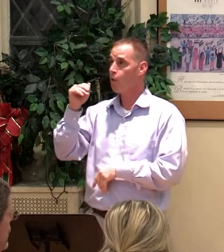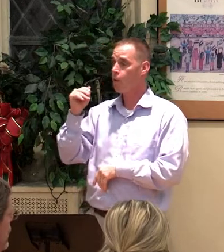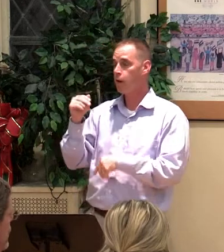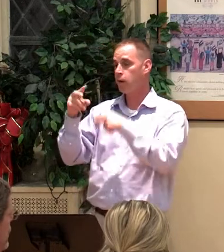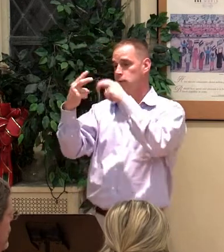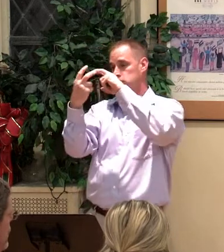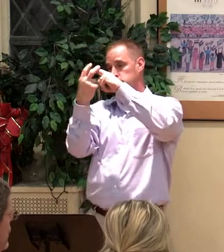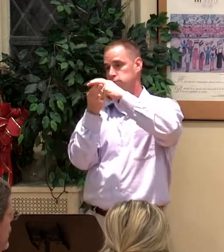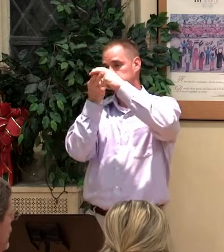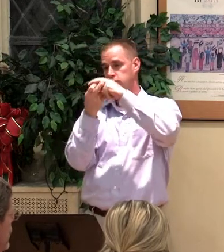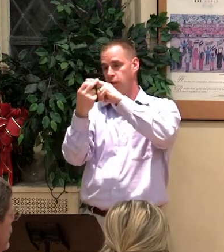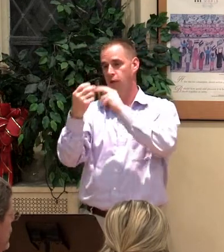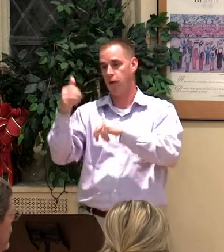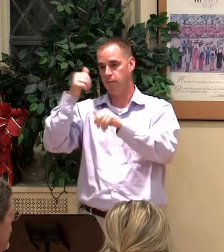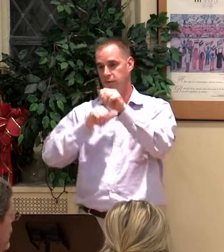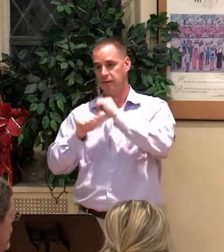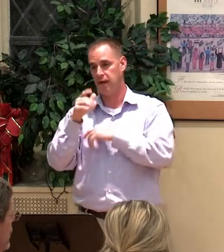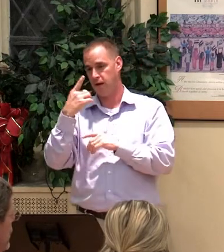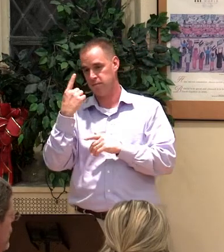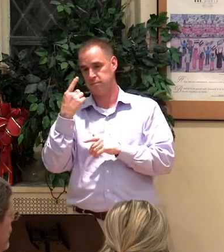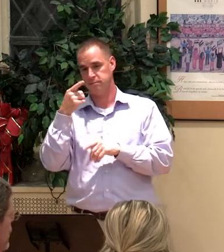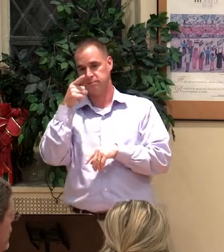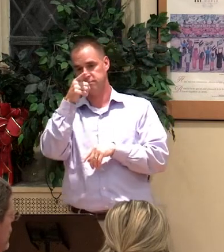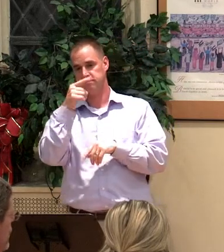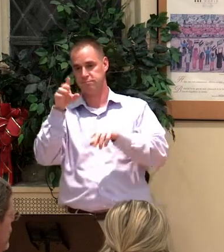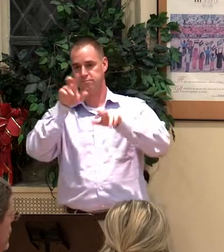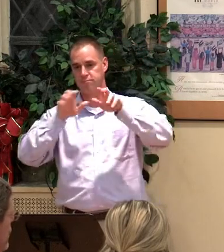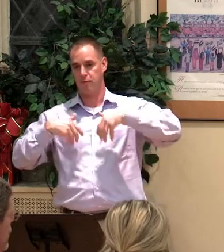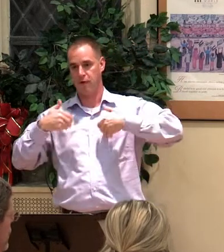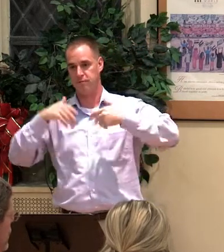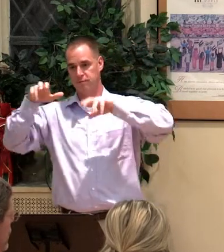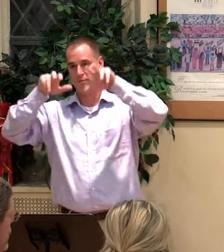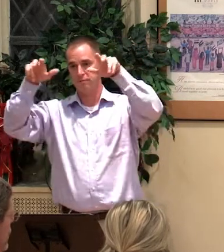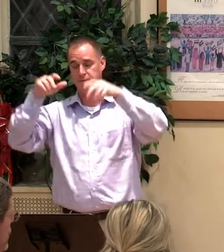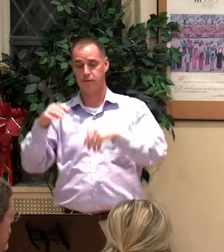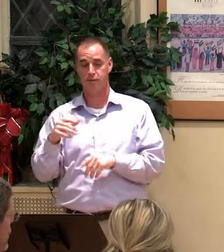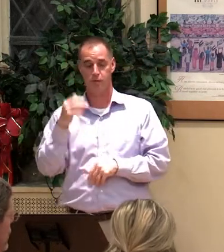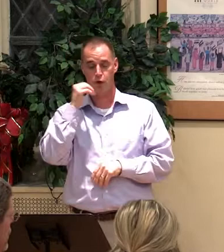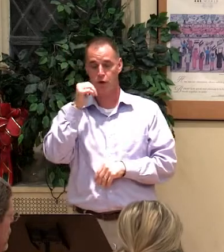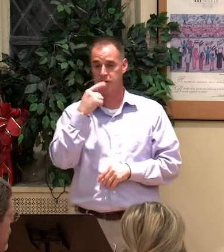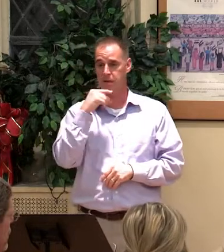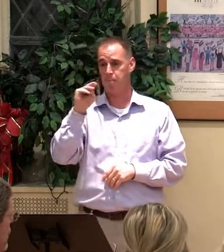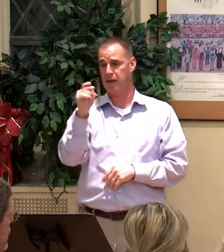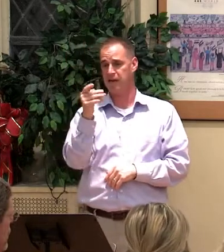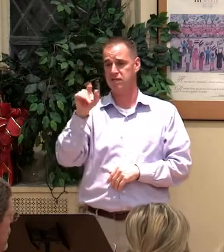out as she said it over and over again. Magnificent.